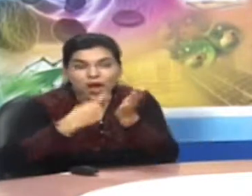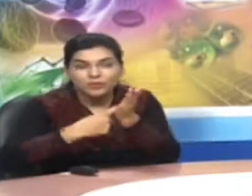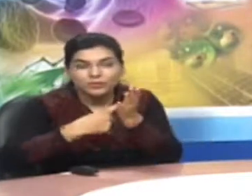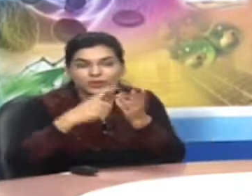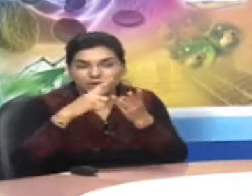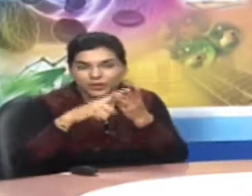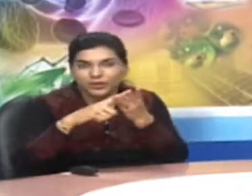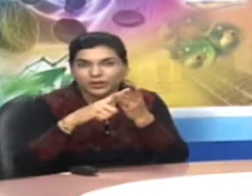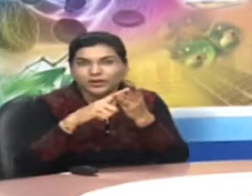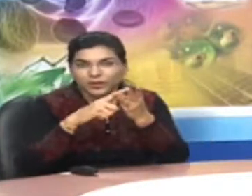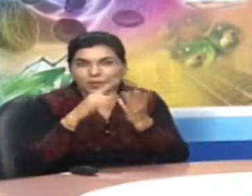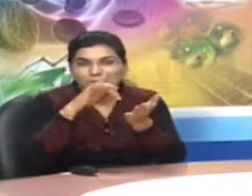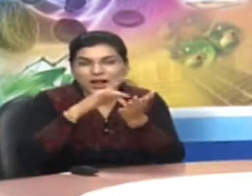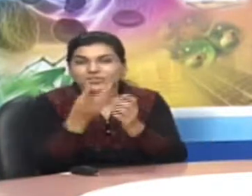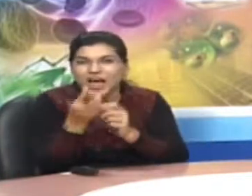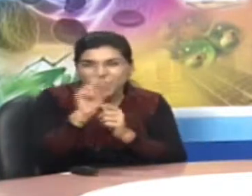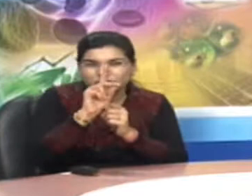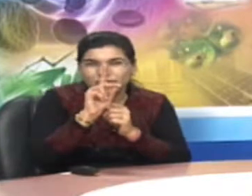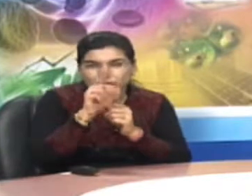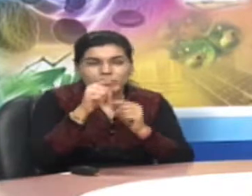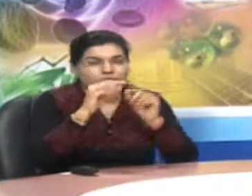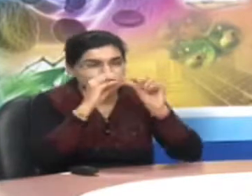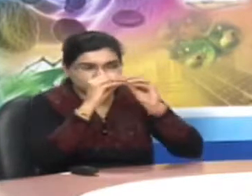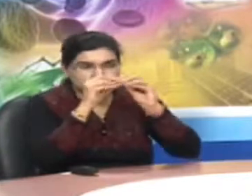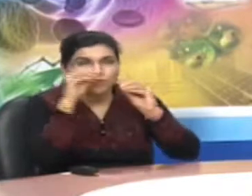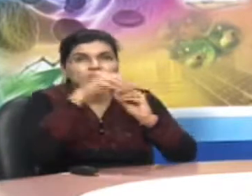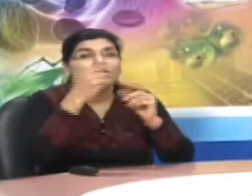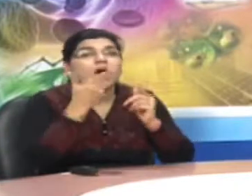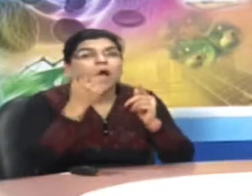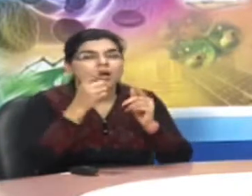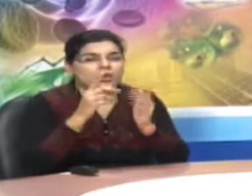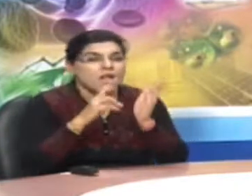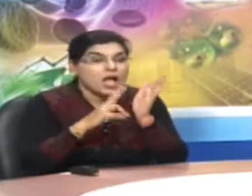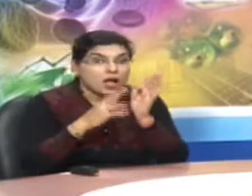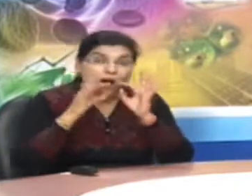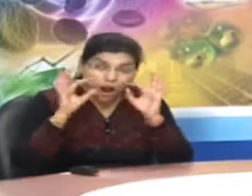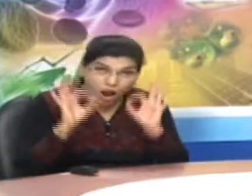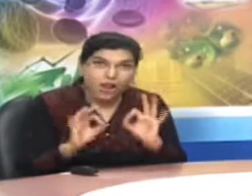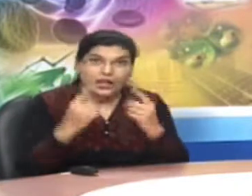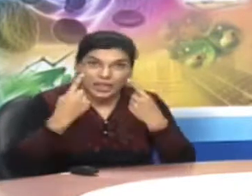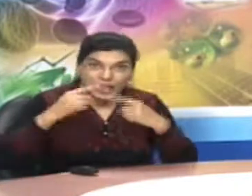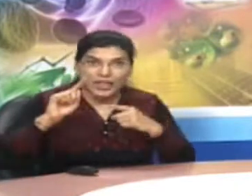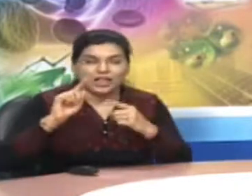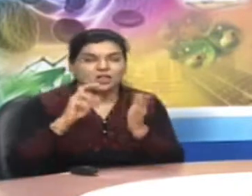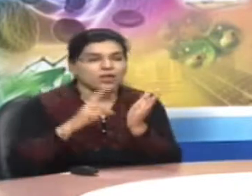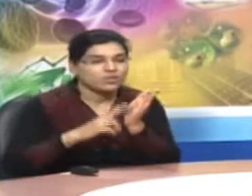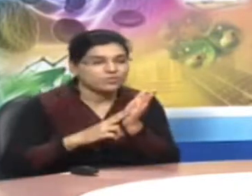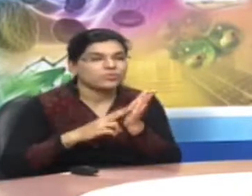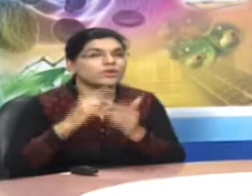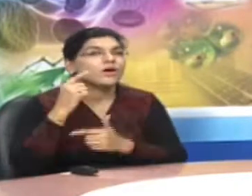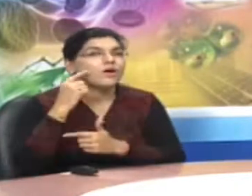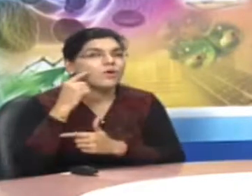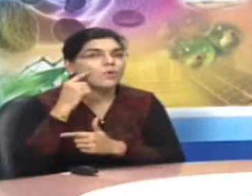what, second is replace with. So first you write what you want to replace.